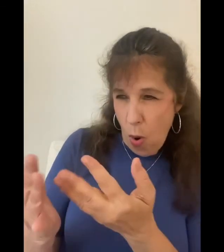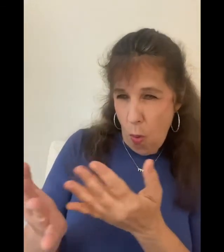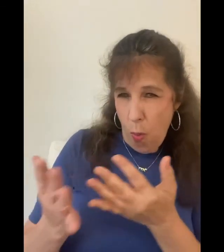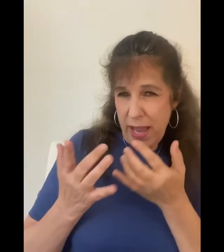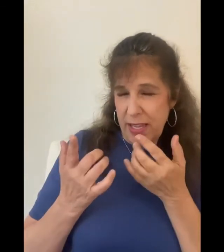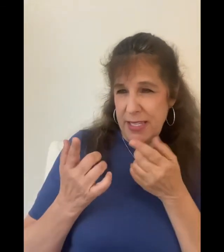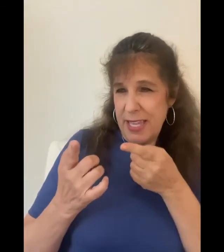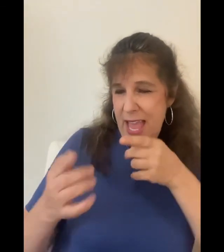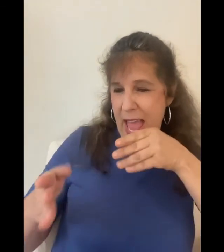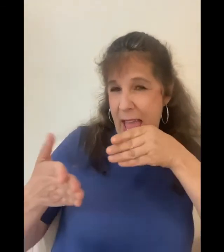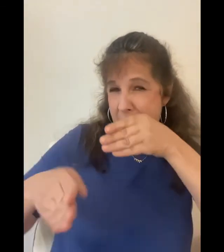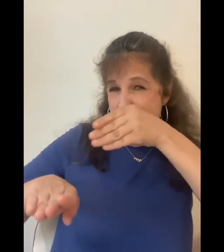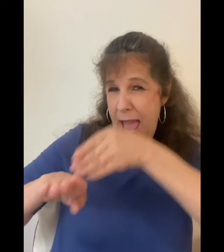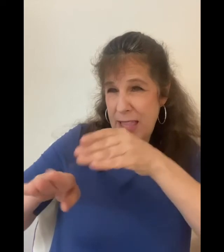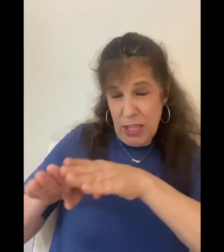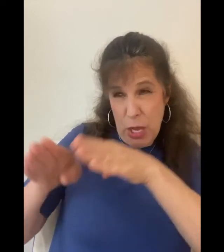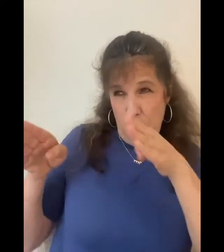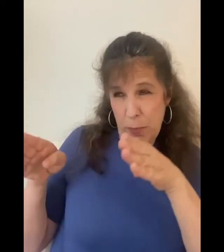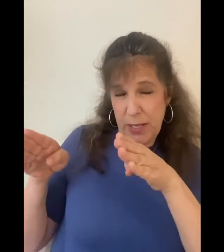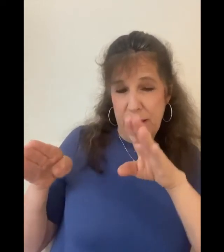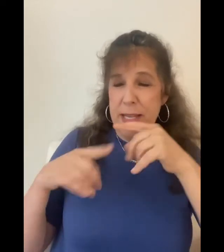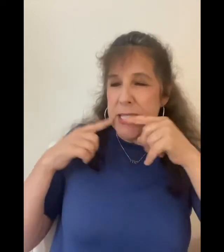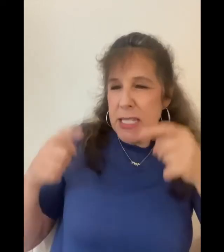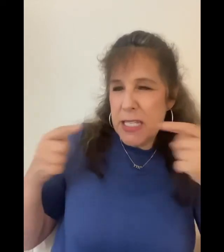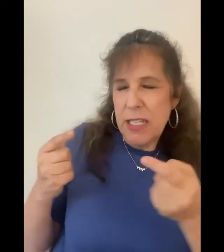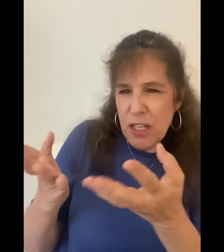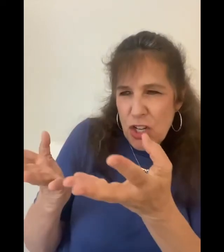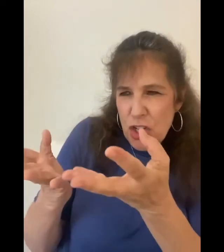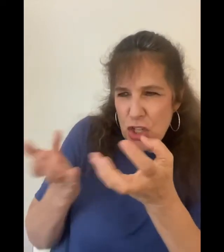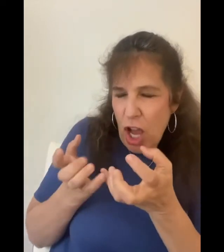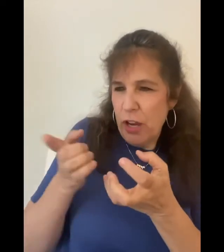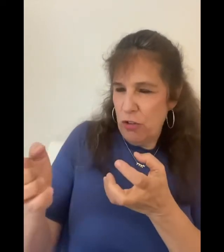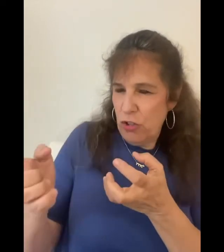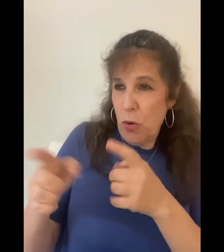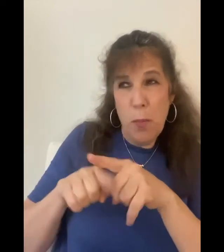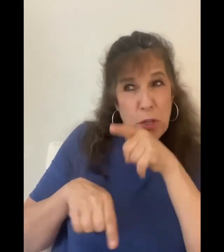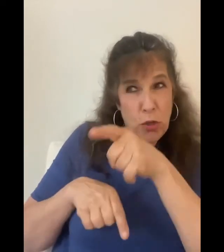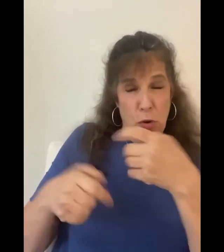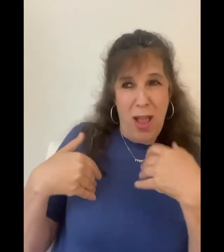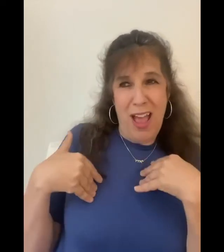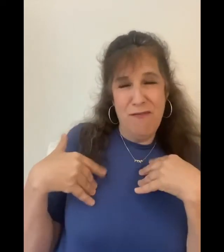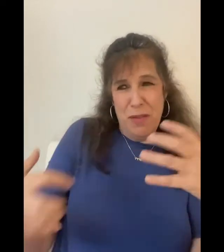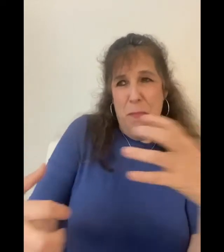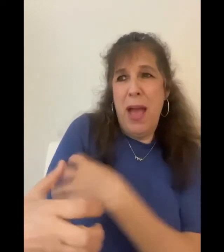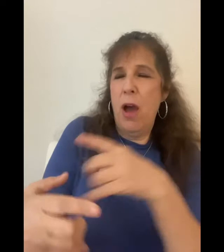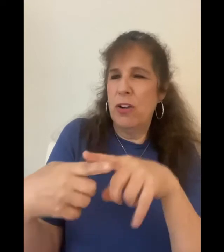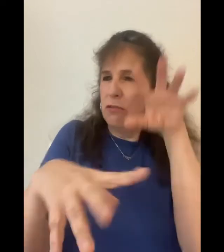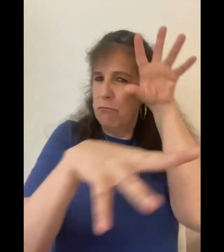and desires you, but you have the power to rule over it. Very difficult verse. If I